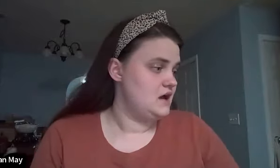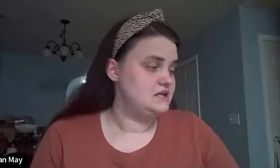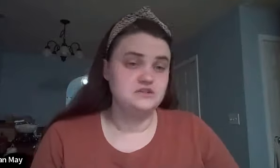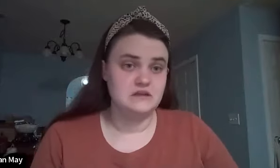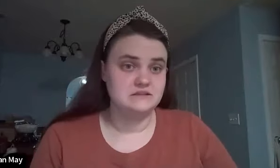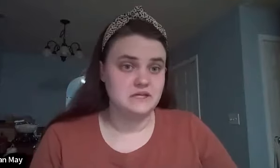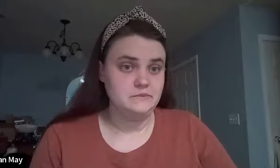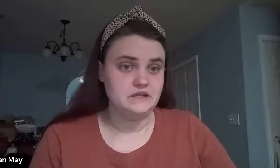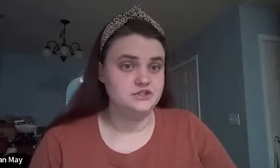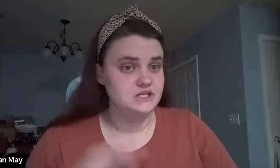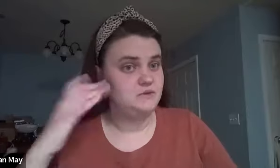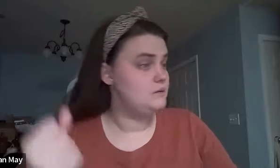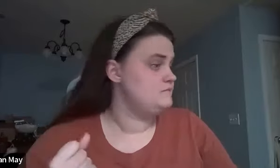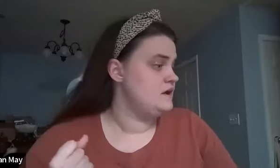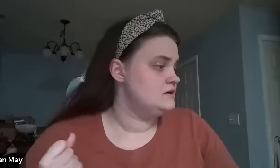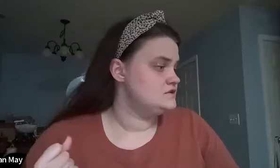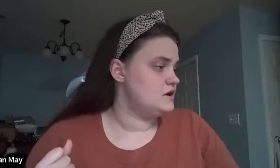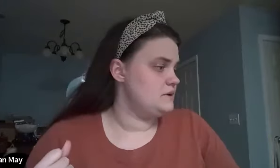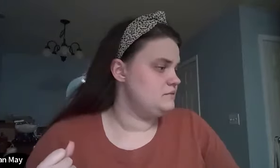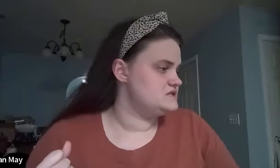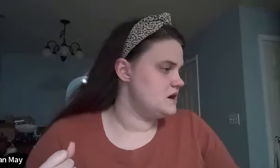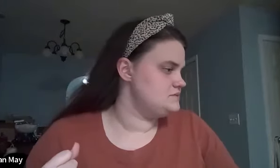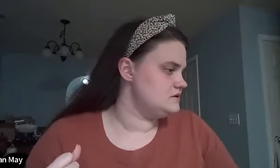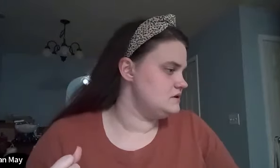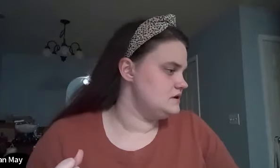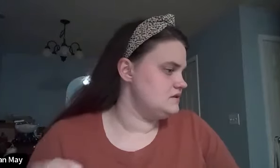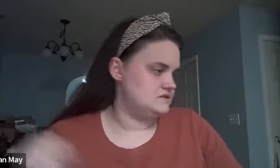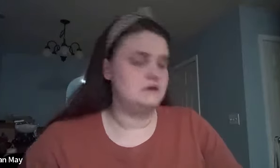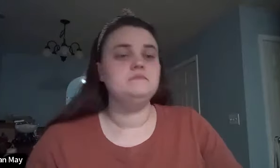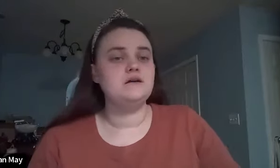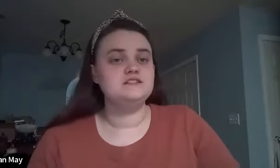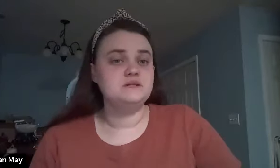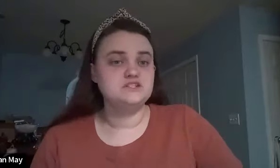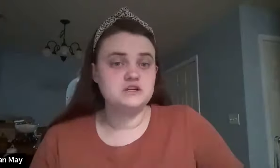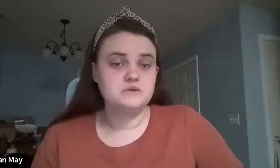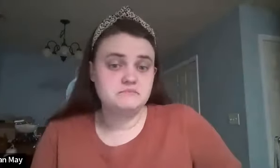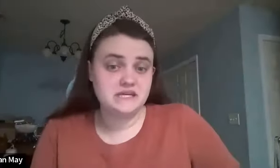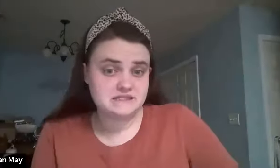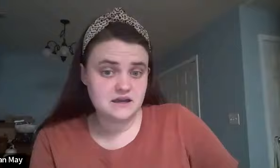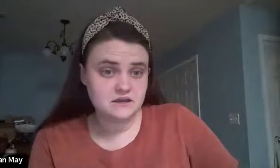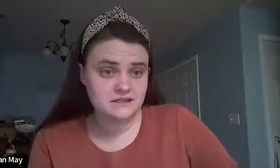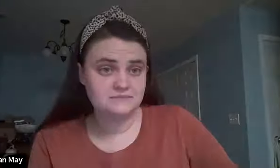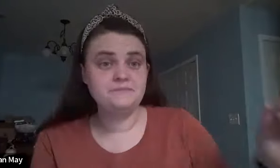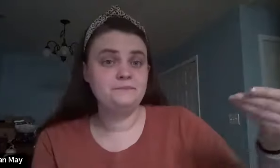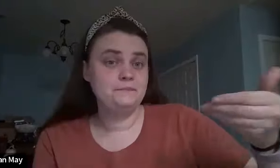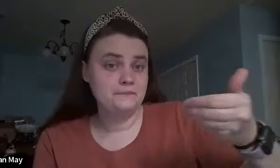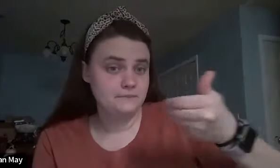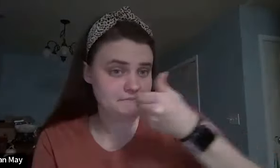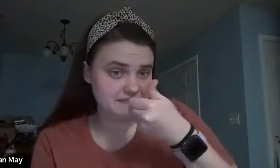I can do that sometimes. I'll just keep going. So we stopped on, that's right. All right, so we started with pizza.